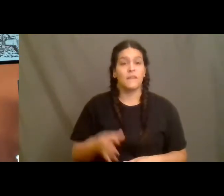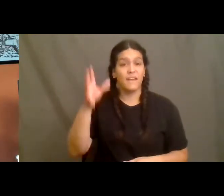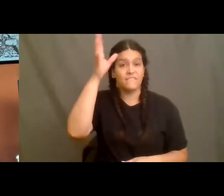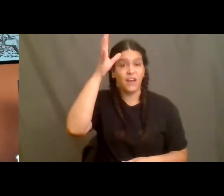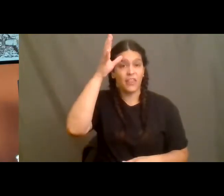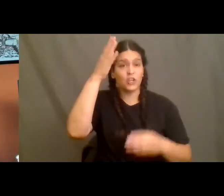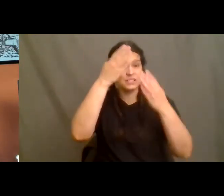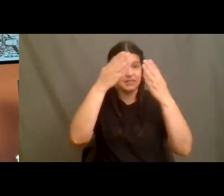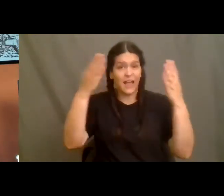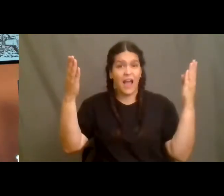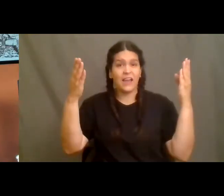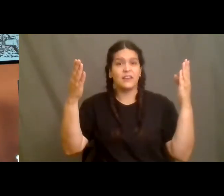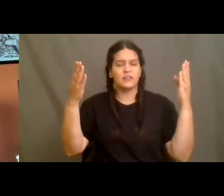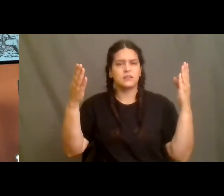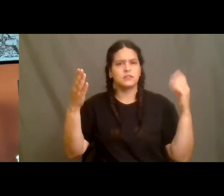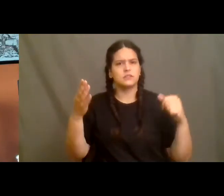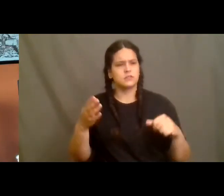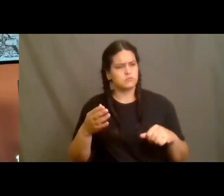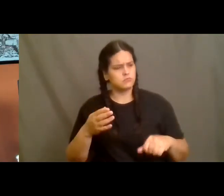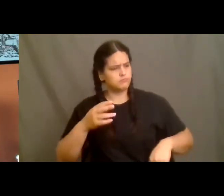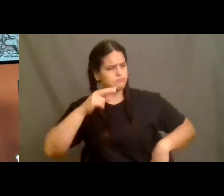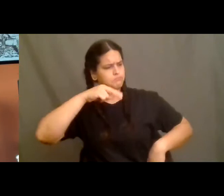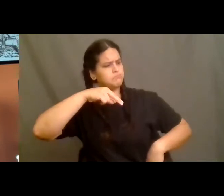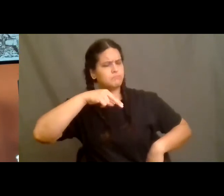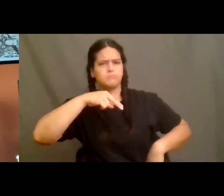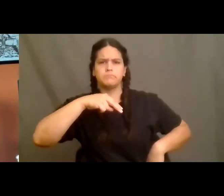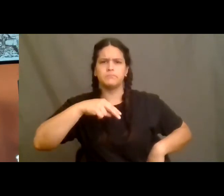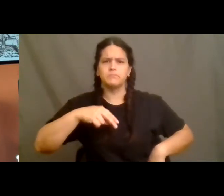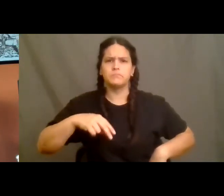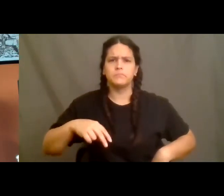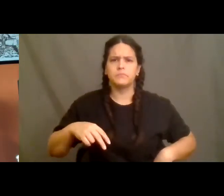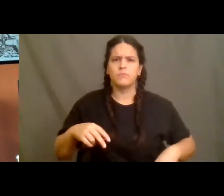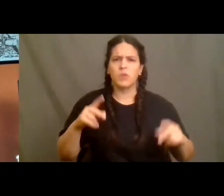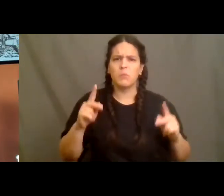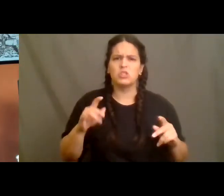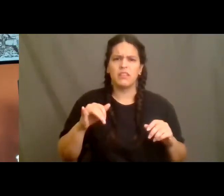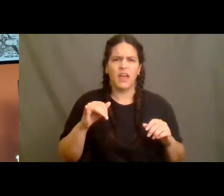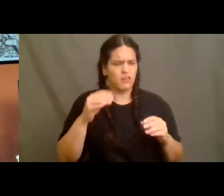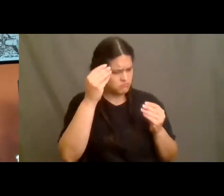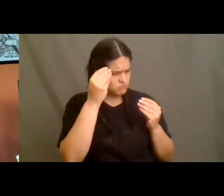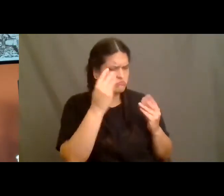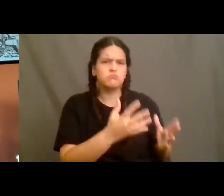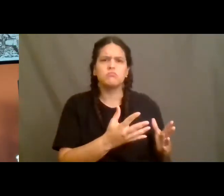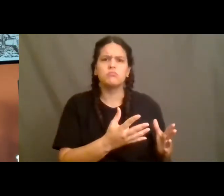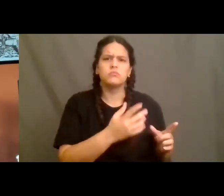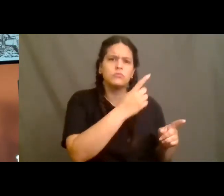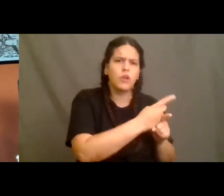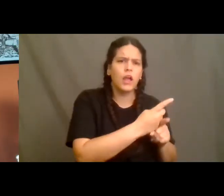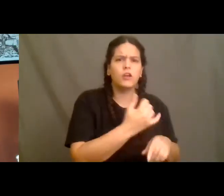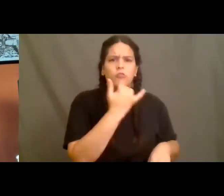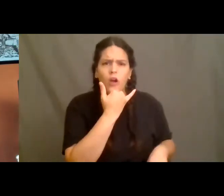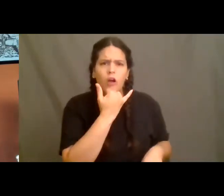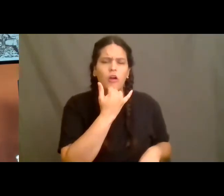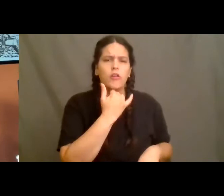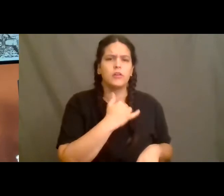the discipline. He's a disciplinarian. So we're told when it's thundering outside or when it's raining, you're not supposed to be